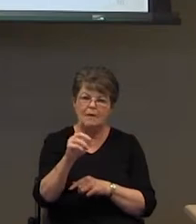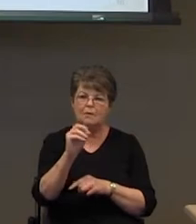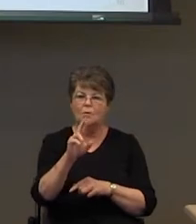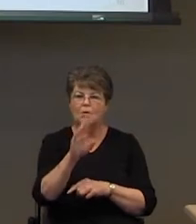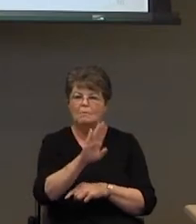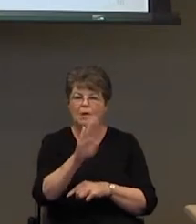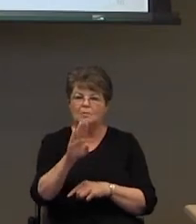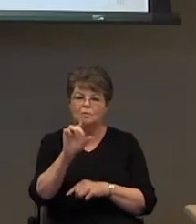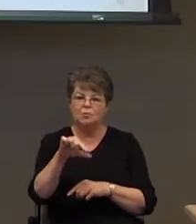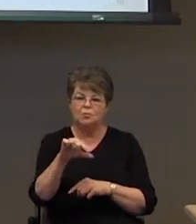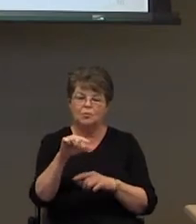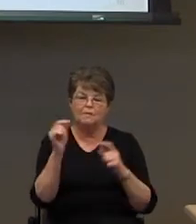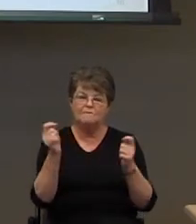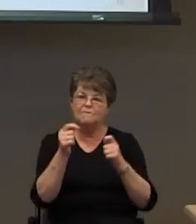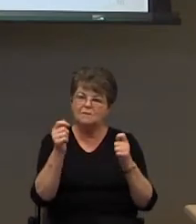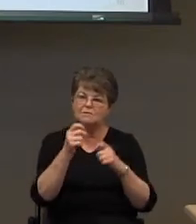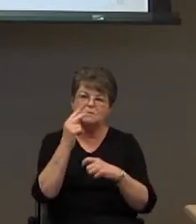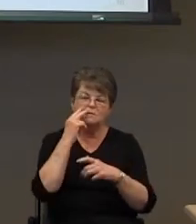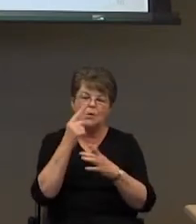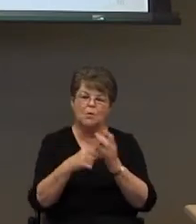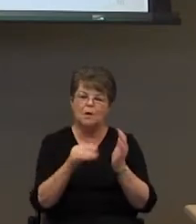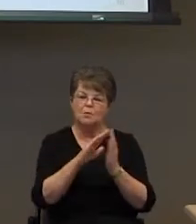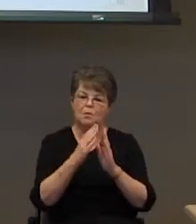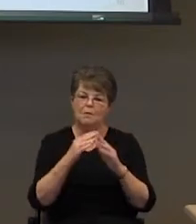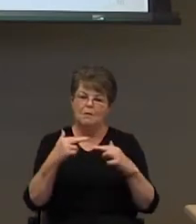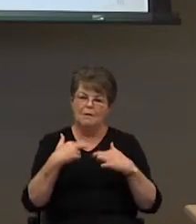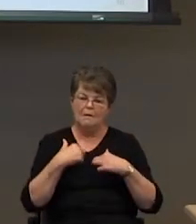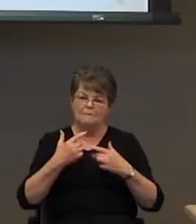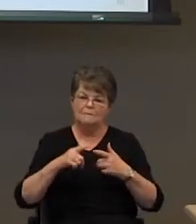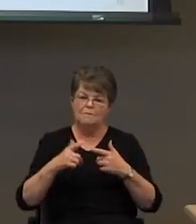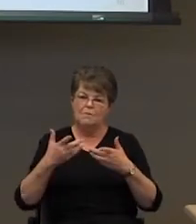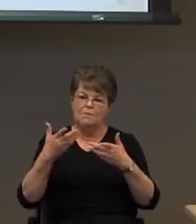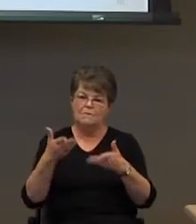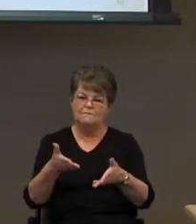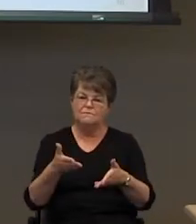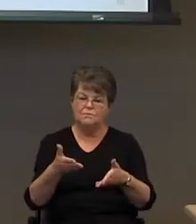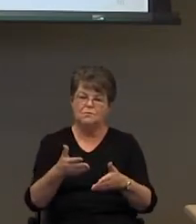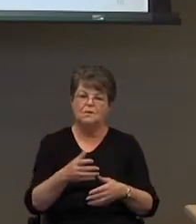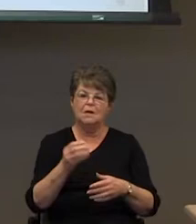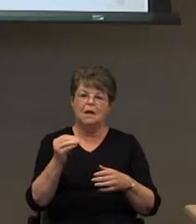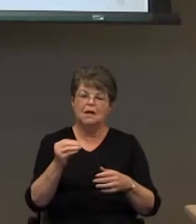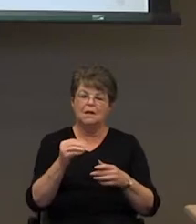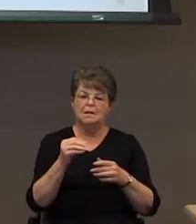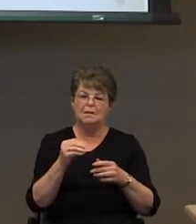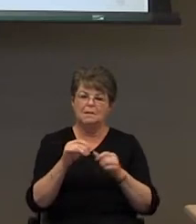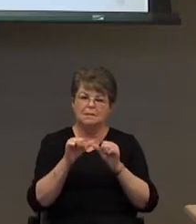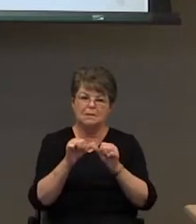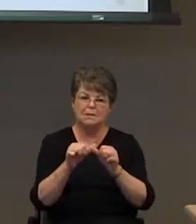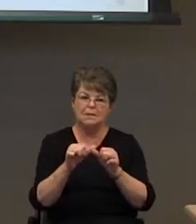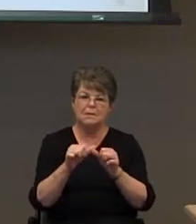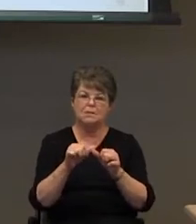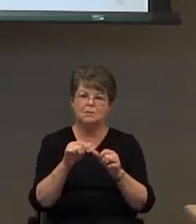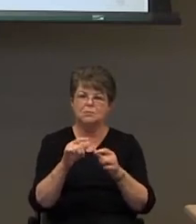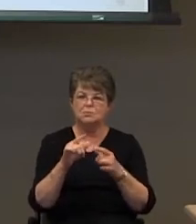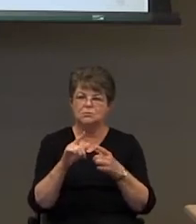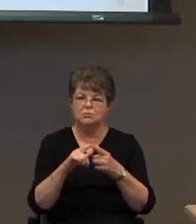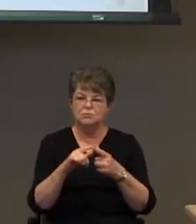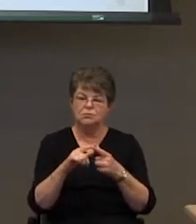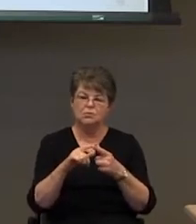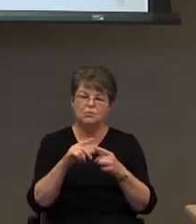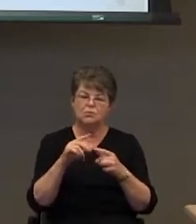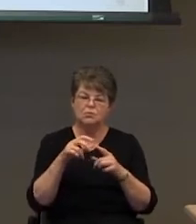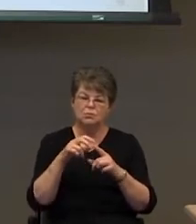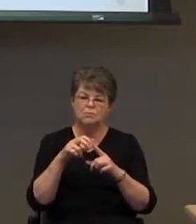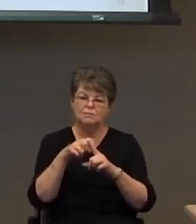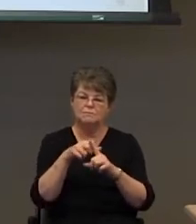the community has to offer, but let's open up that opportunity for ourselves. Continue to ride her on regional and state